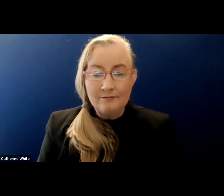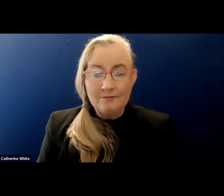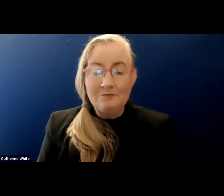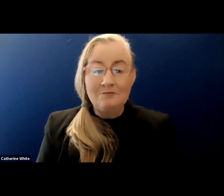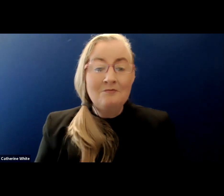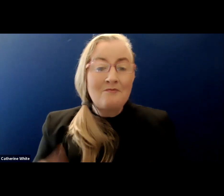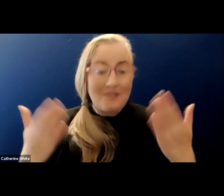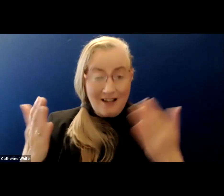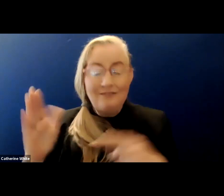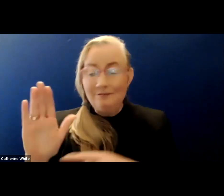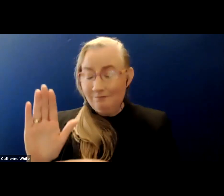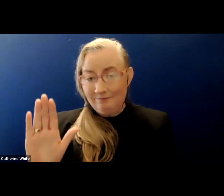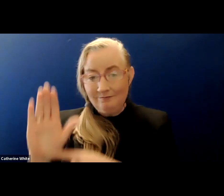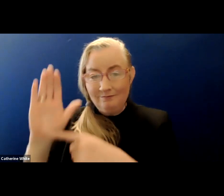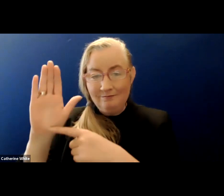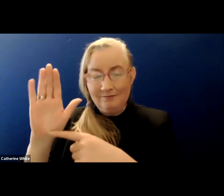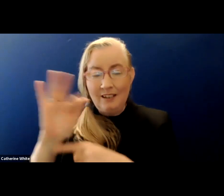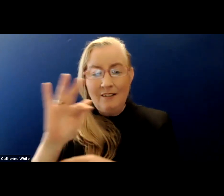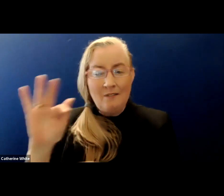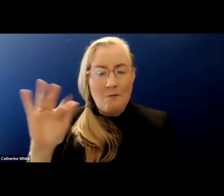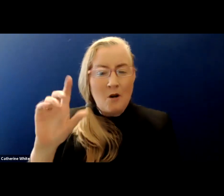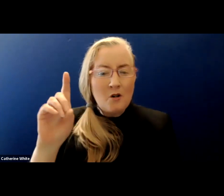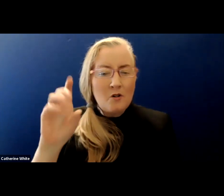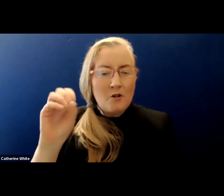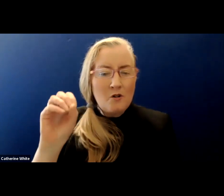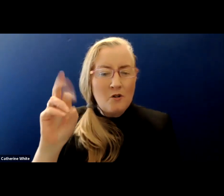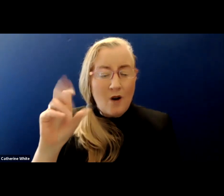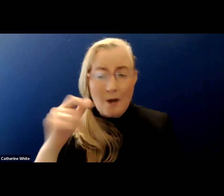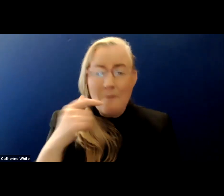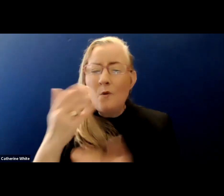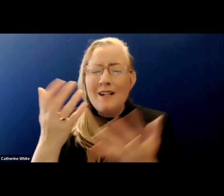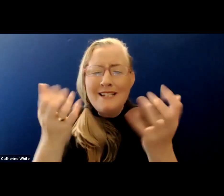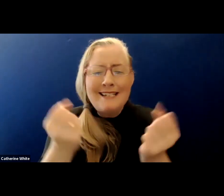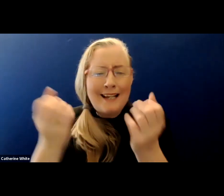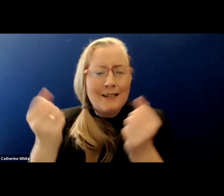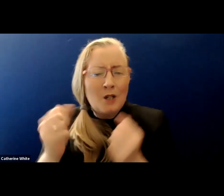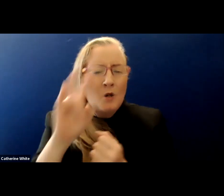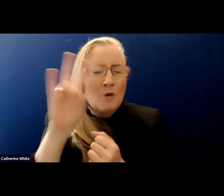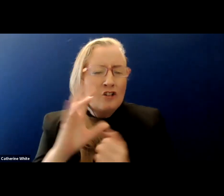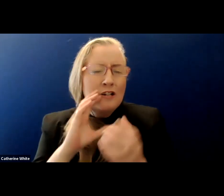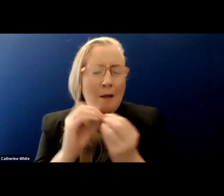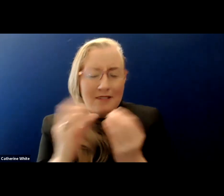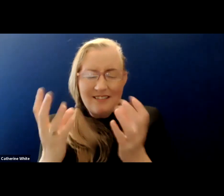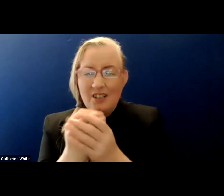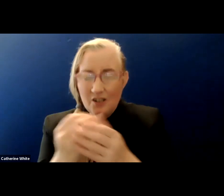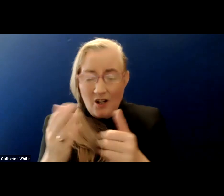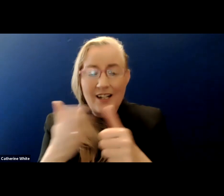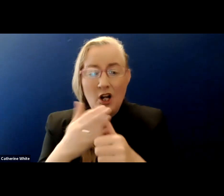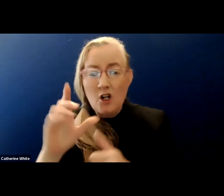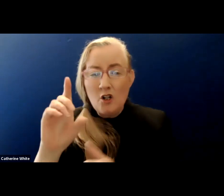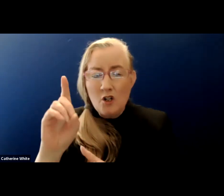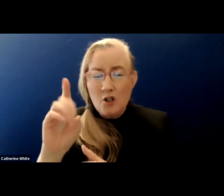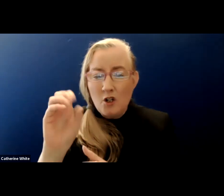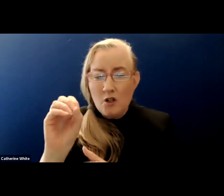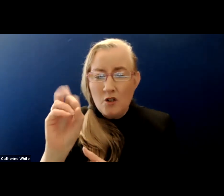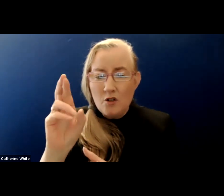Okay, I see a hand there from Dorhai. We might take a few questions and comments together. So we'll start first with Dorhai. Go ahead,